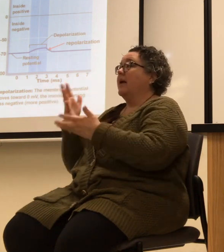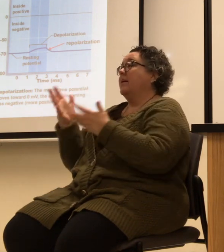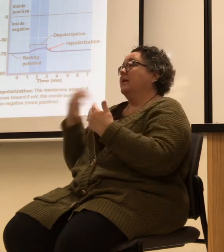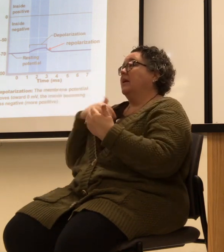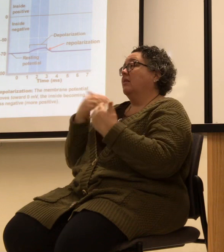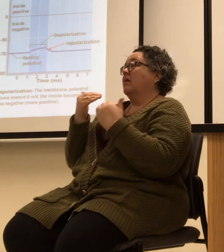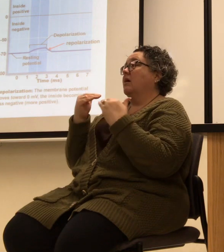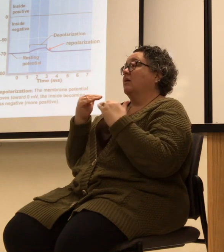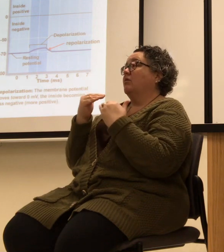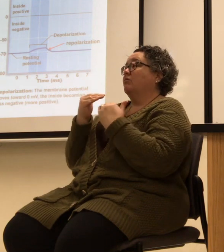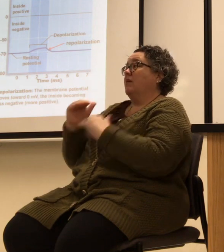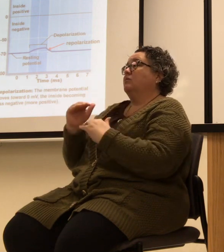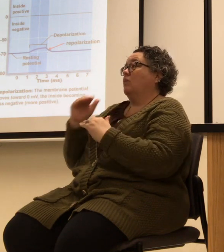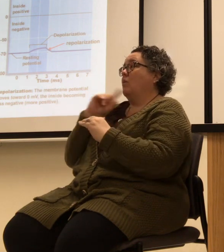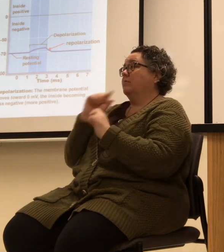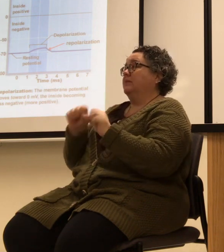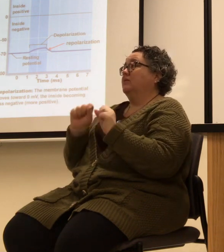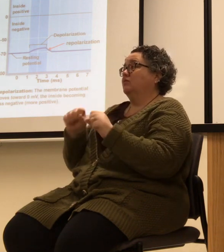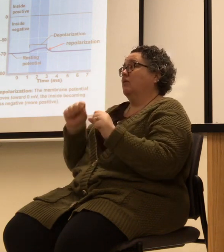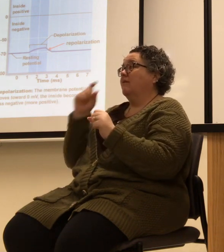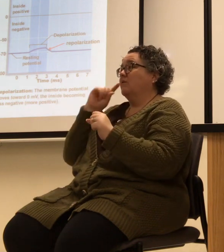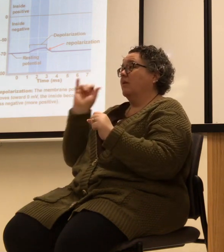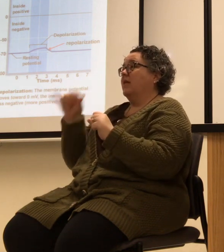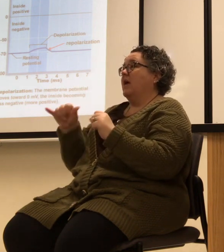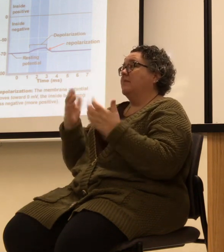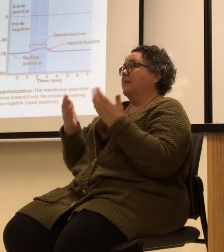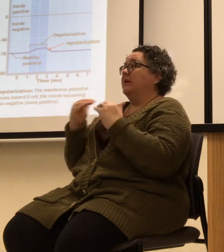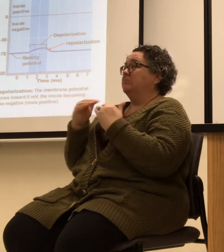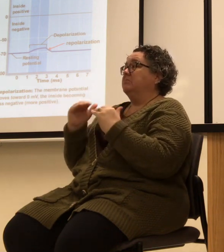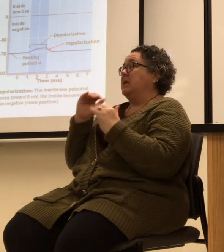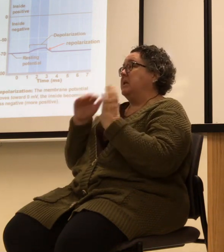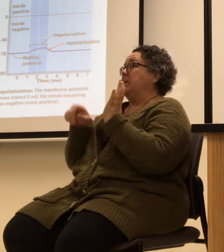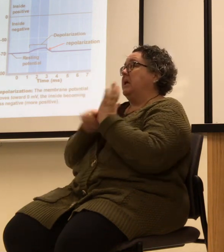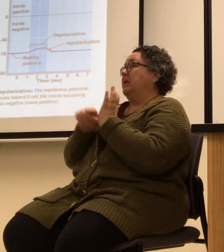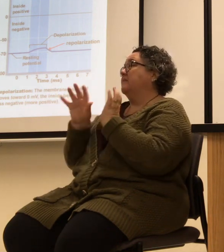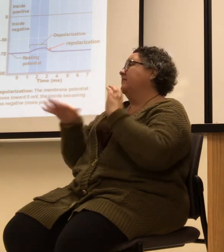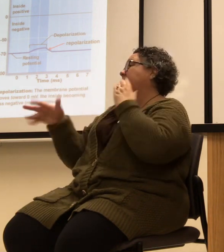potential for this given cell is, maybe it's -55.